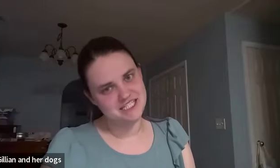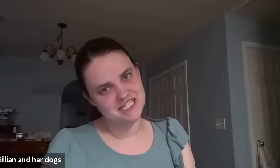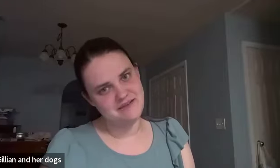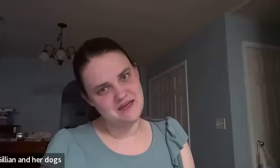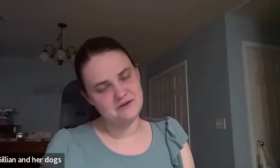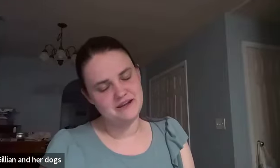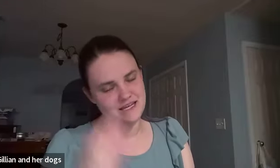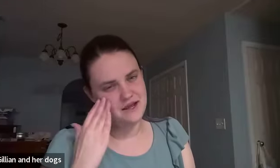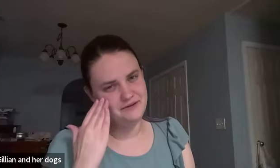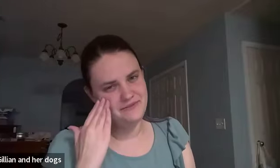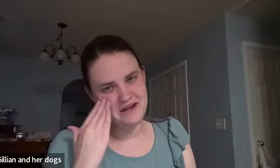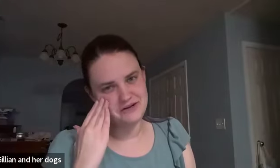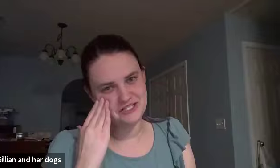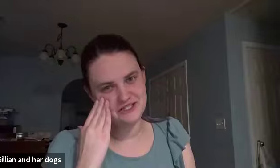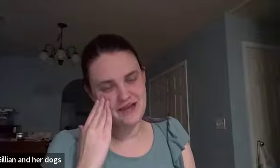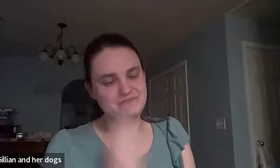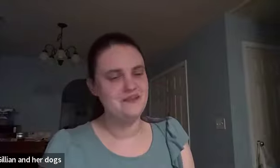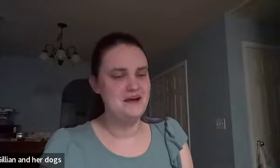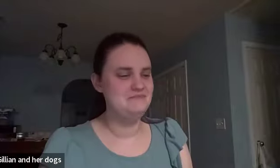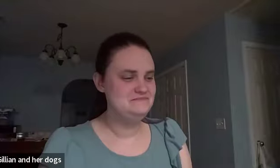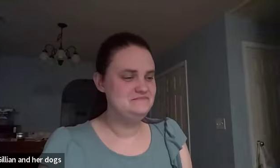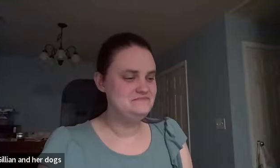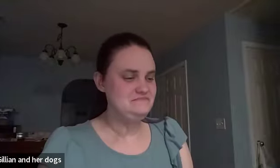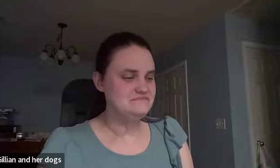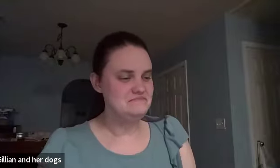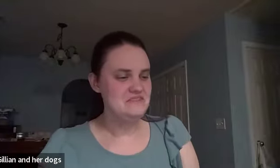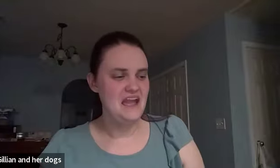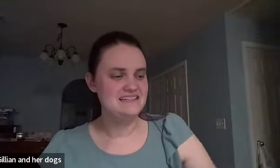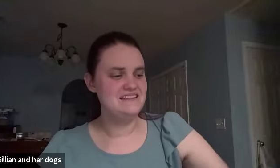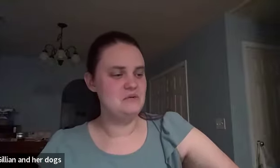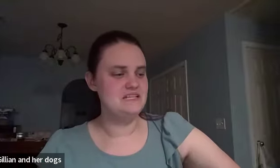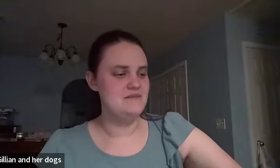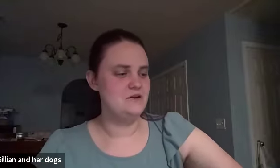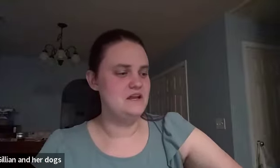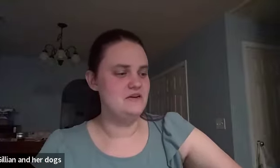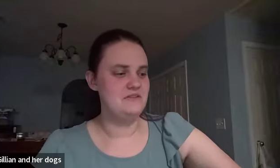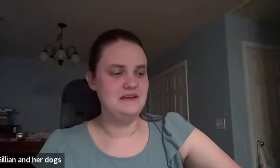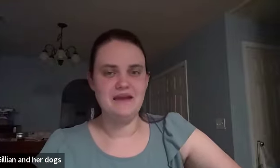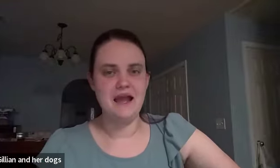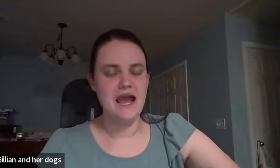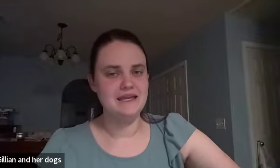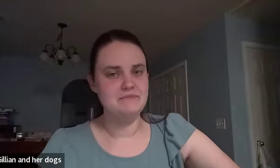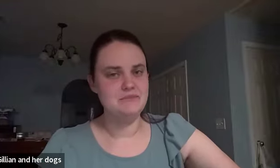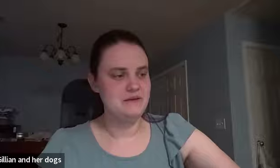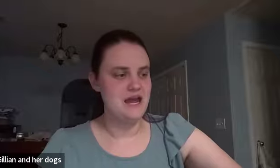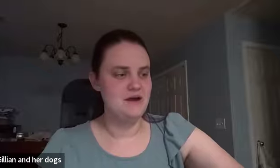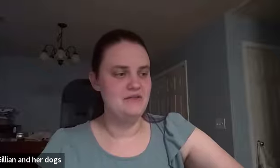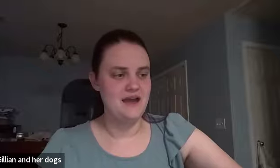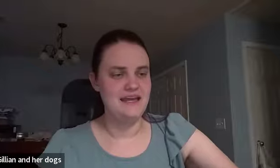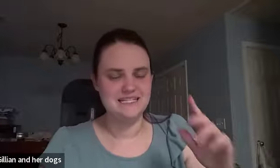she gave me that look, and I said, I know I shouldn't do that. I did that one time for another thing. I can be pretty bad about that. And